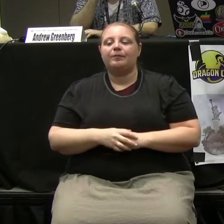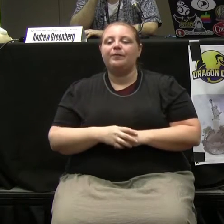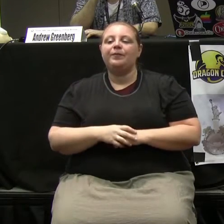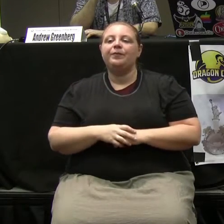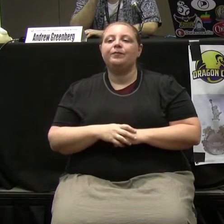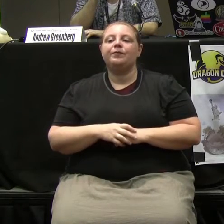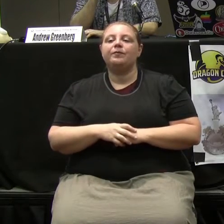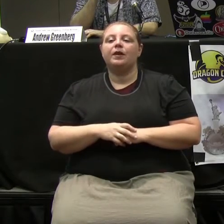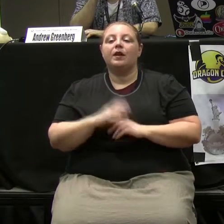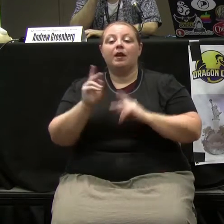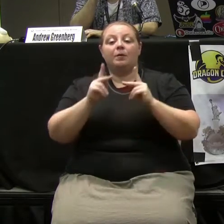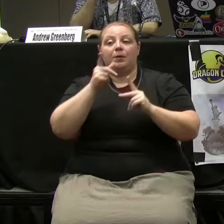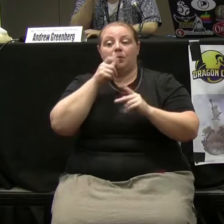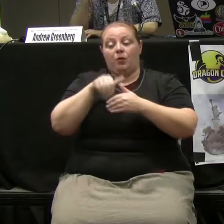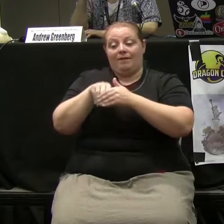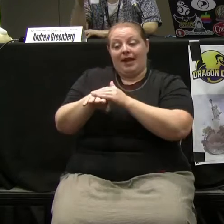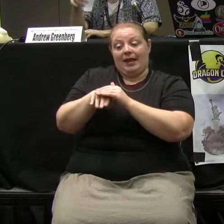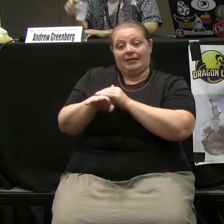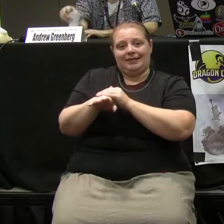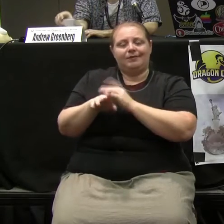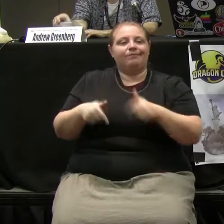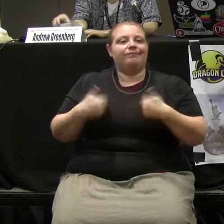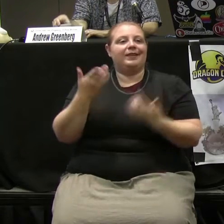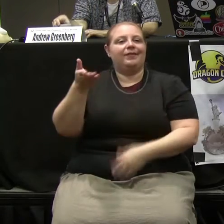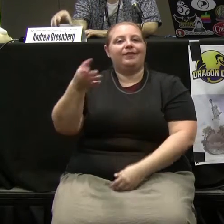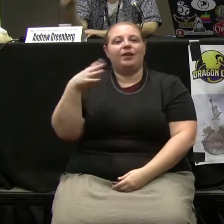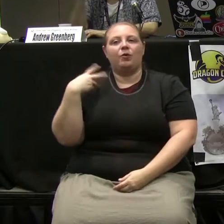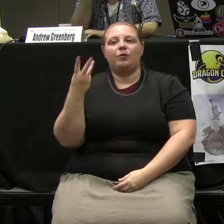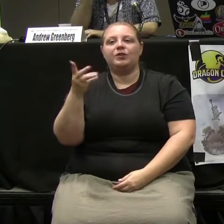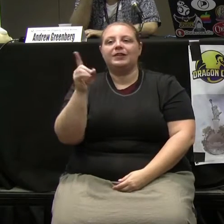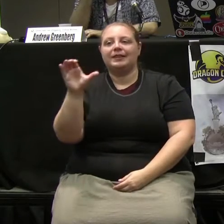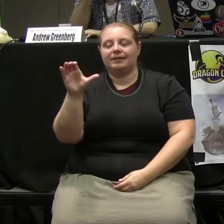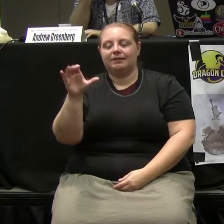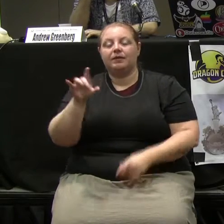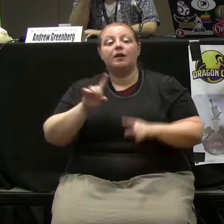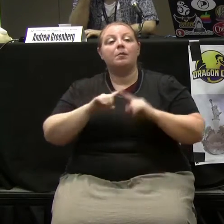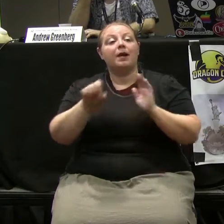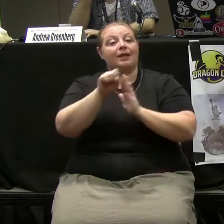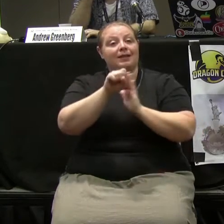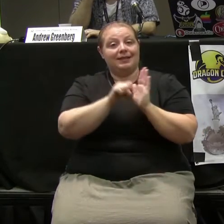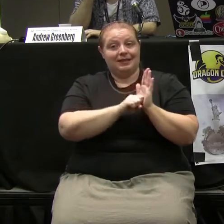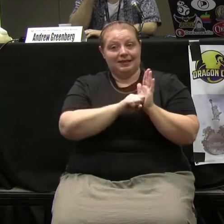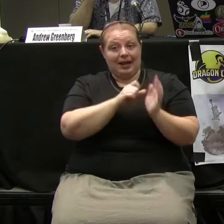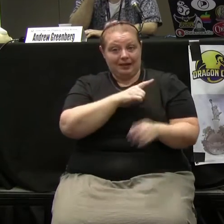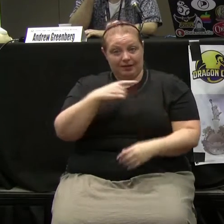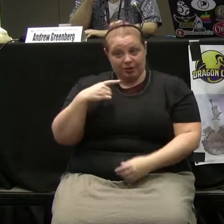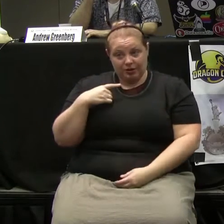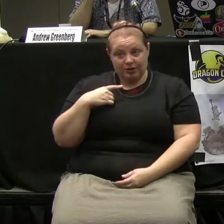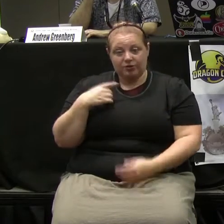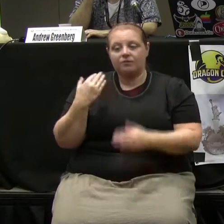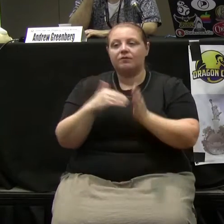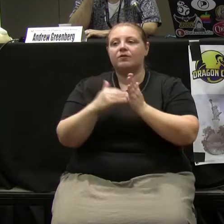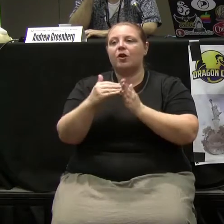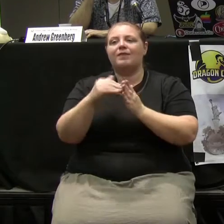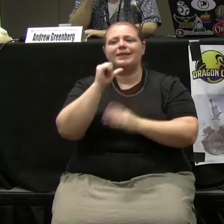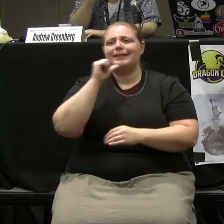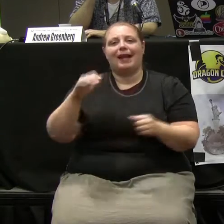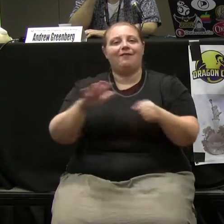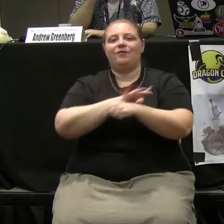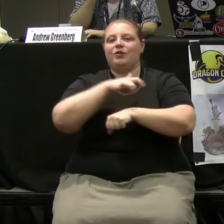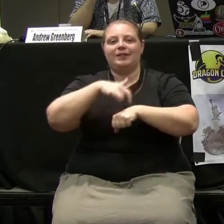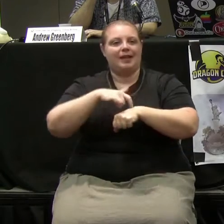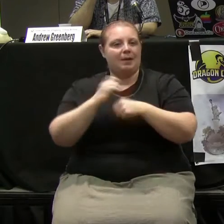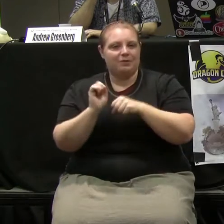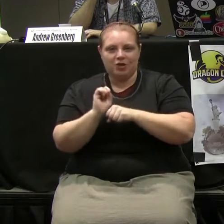so the people who get access to them are people who are in D.C. Whereas your state legislators, oftentimes it's not their full-time